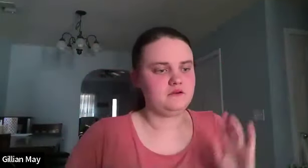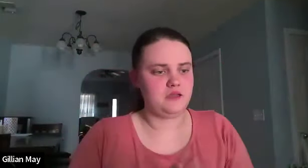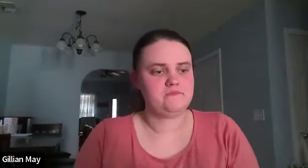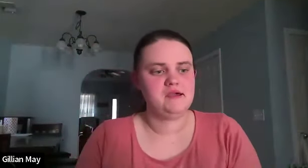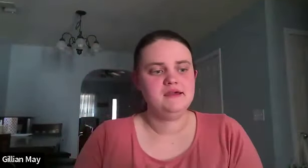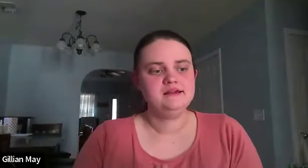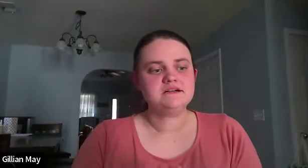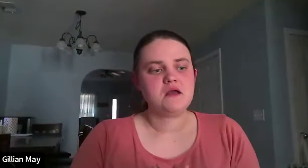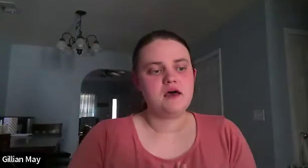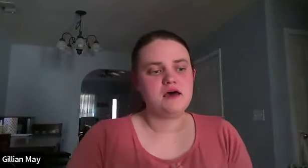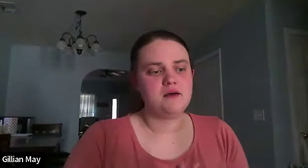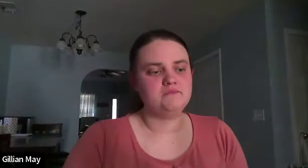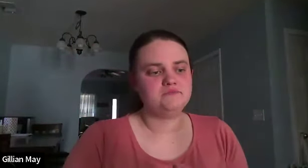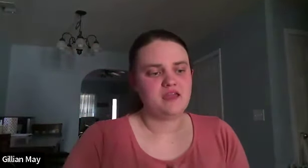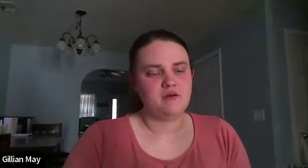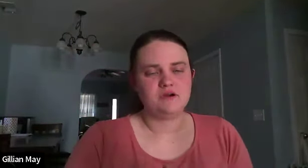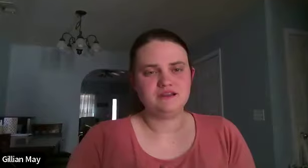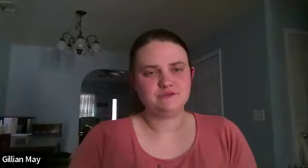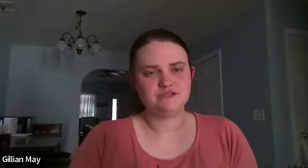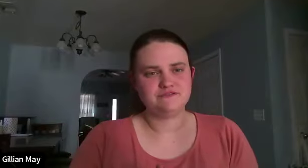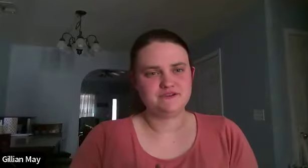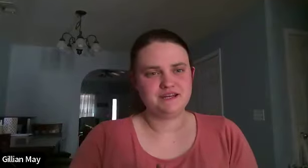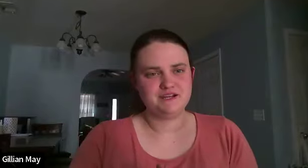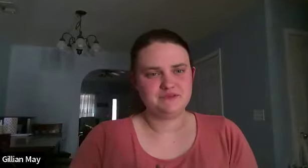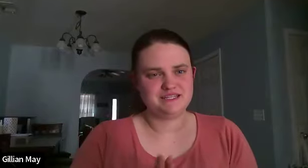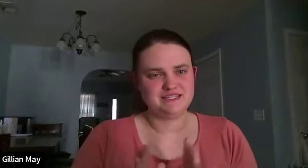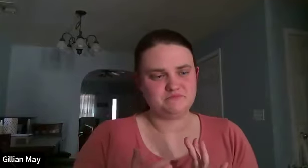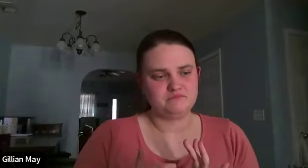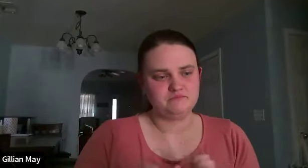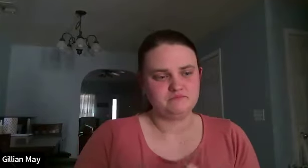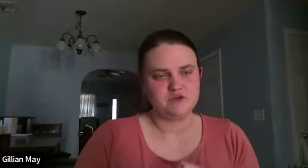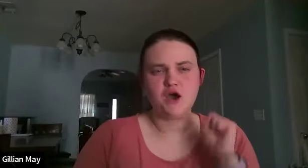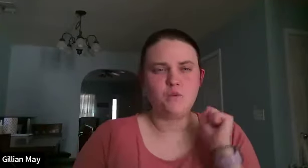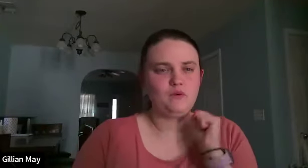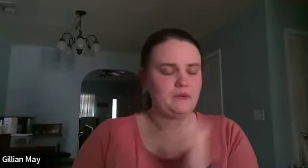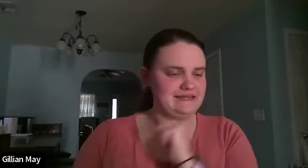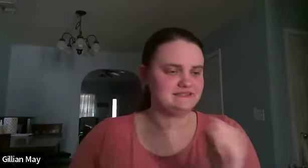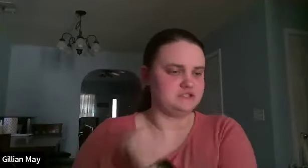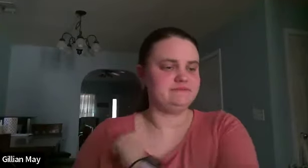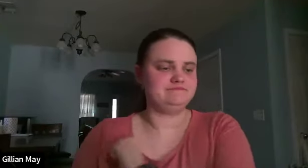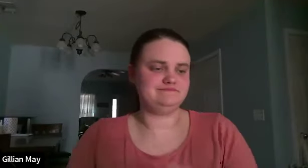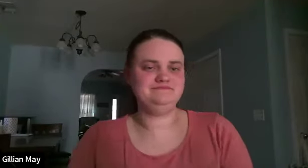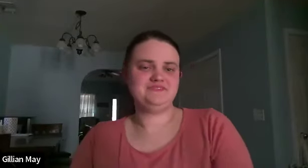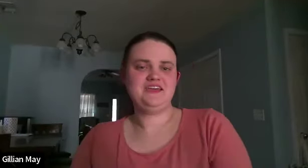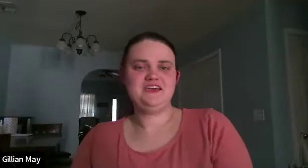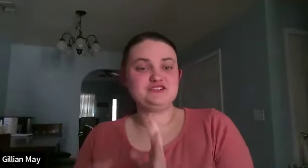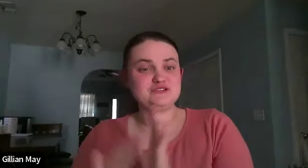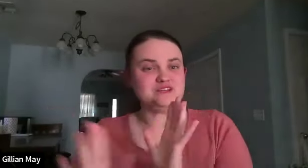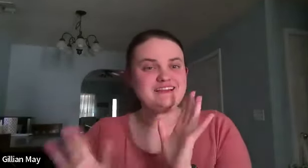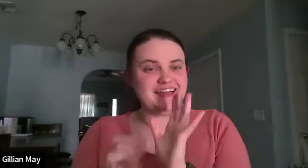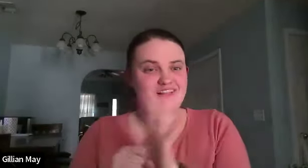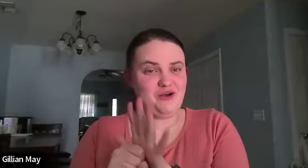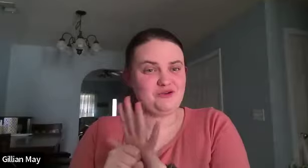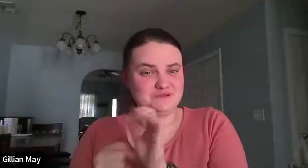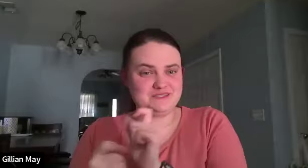Okay. We're gonna get specific right here because it's no, we'll wait. Darn it. There's some really like local specific